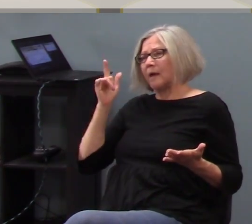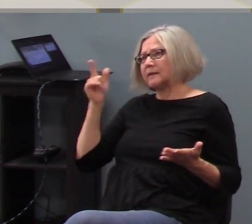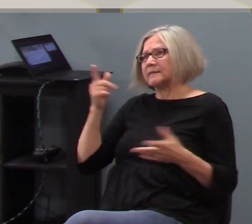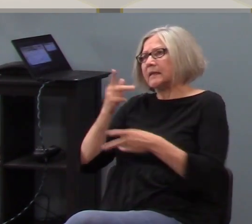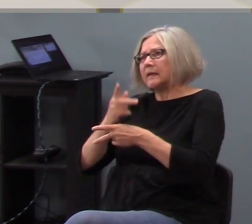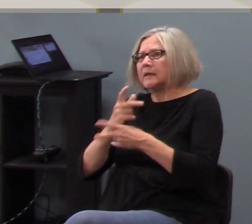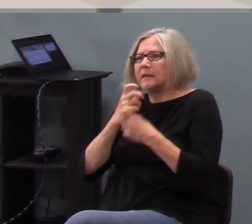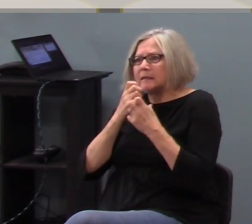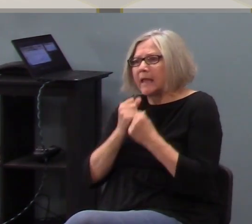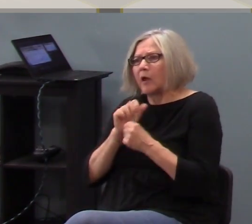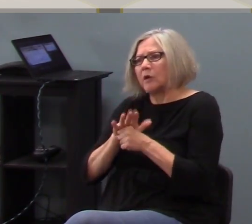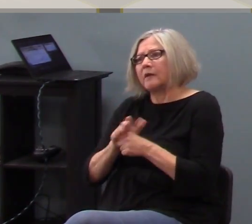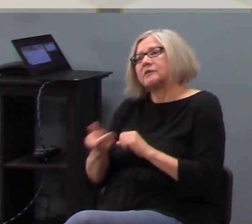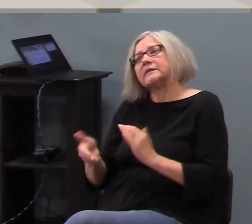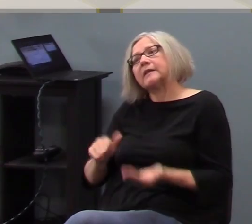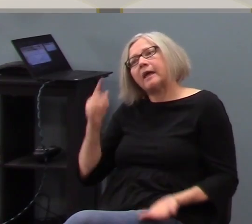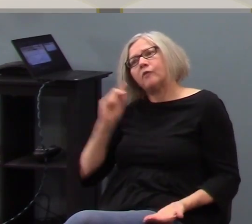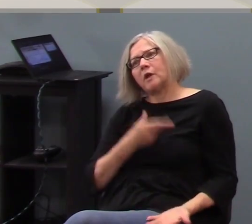us?